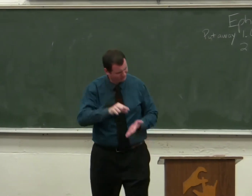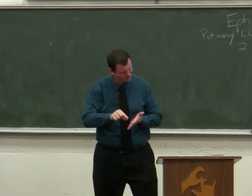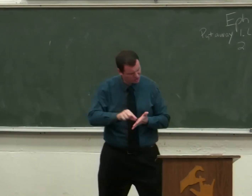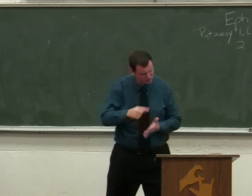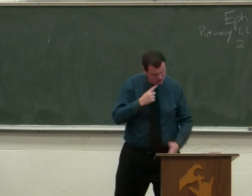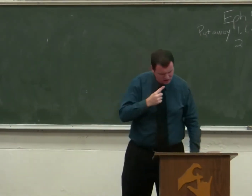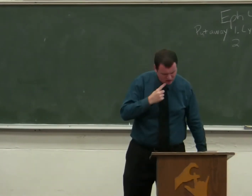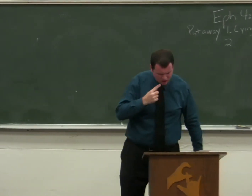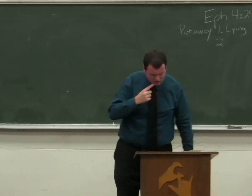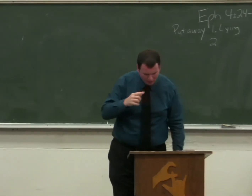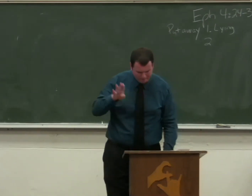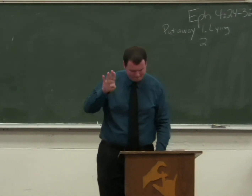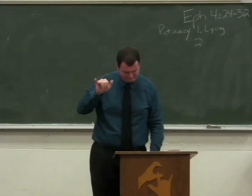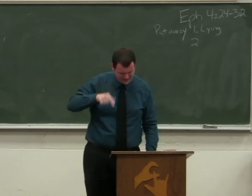Right, angry. The verse says,